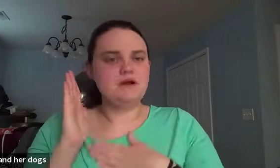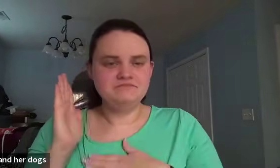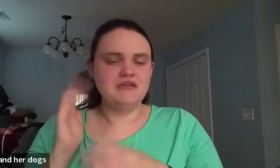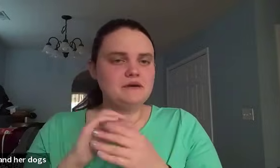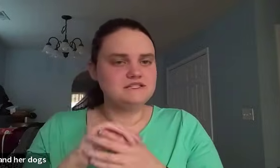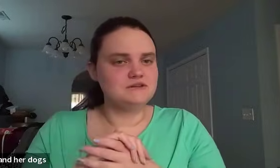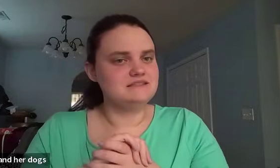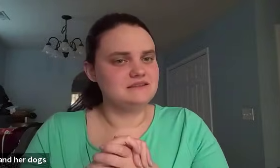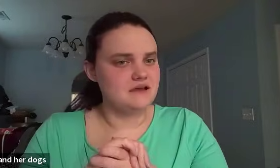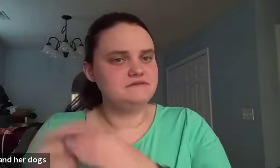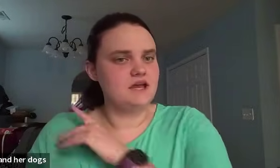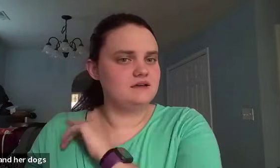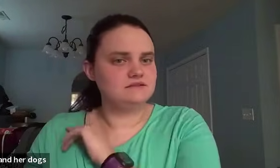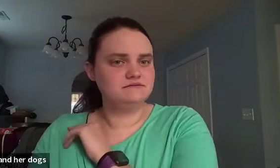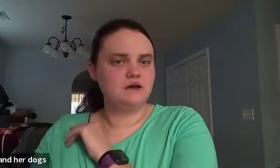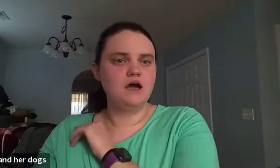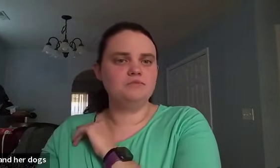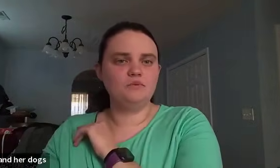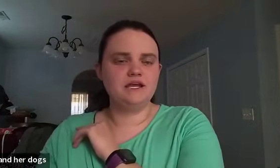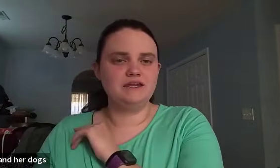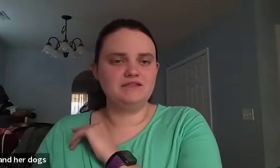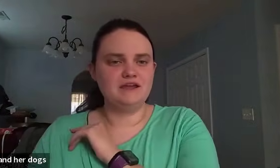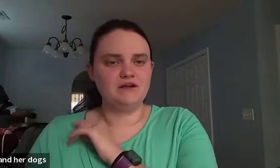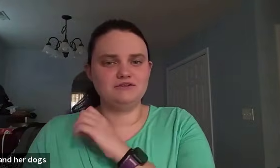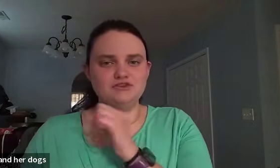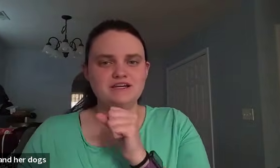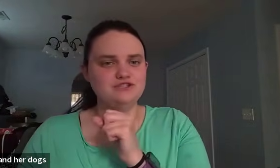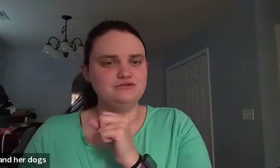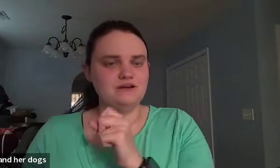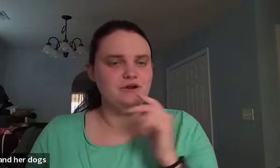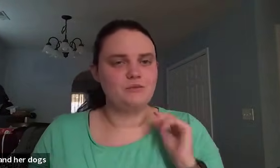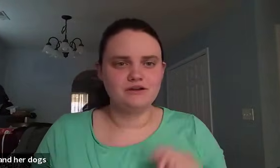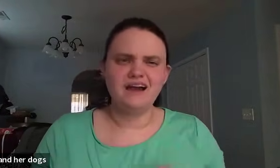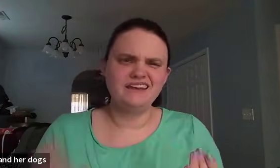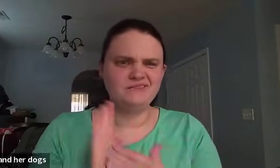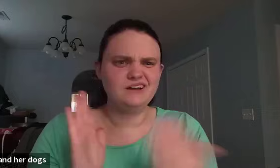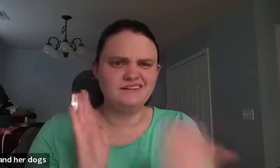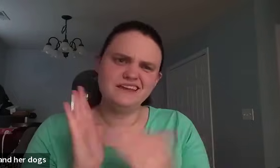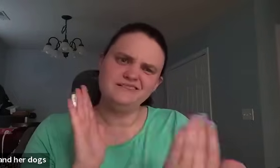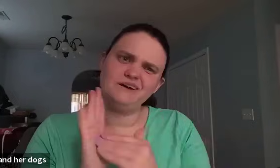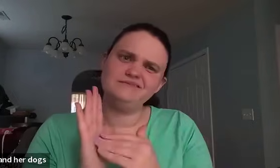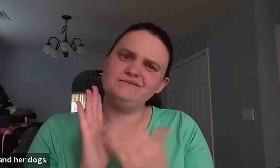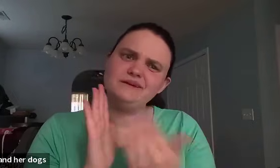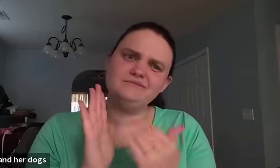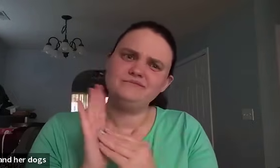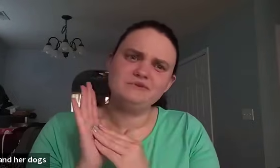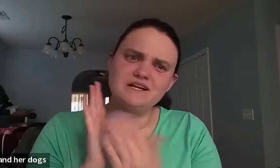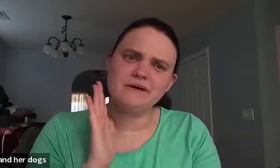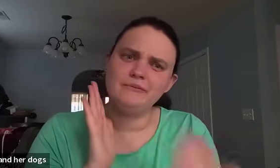one that my students love to ask when they are trying to avoid homework. Again, what? Again, what? What? What did we talk about?